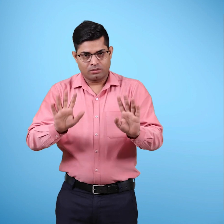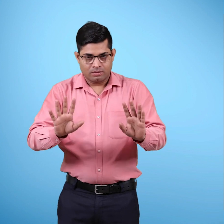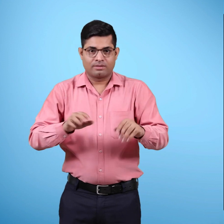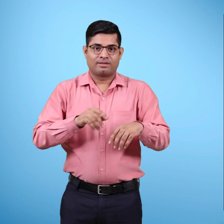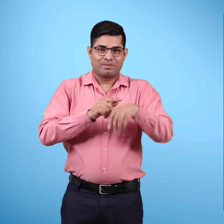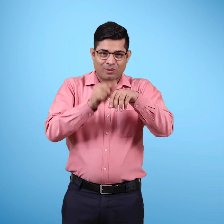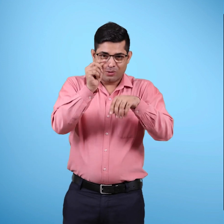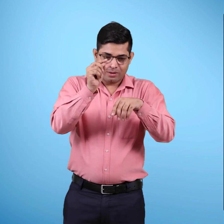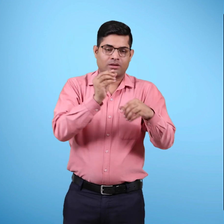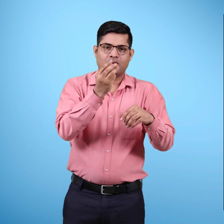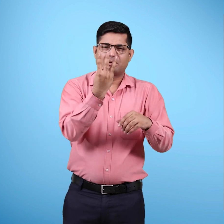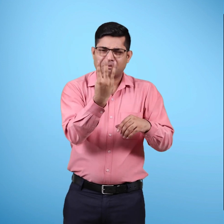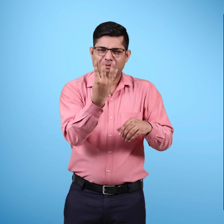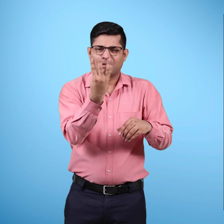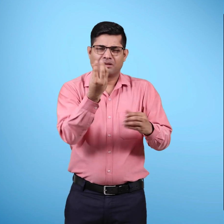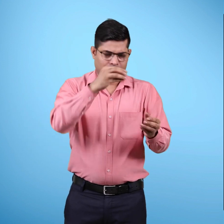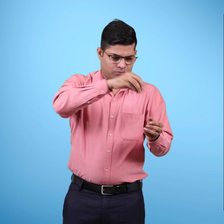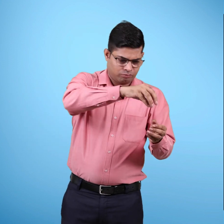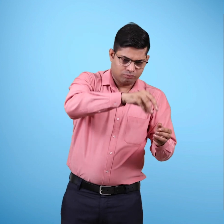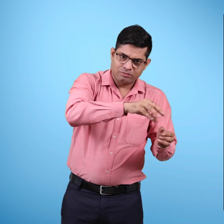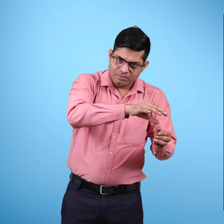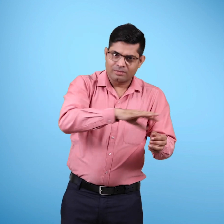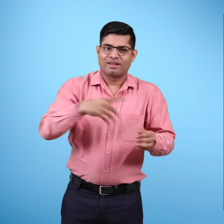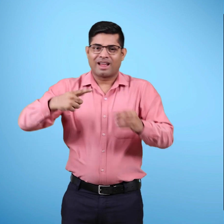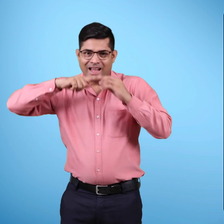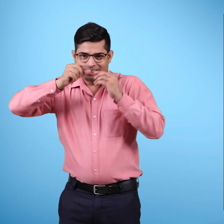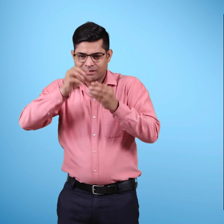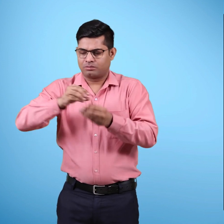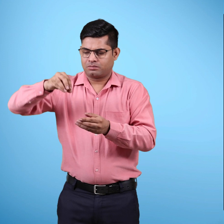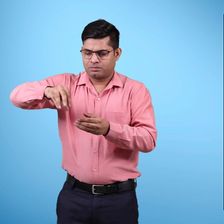Put 3 or 4 seeds of gram in one and maize in the other.